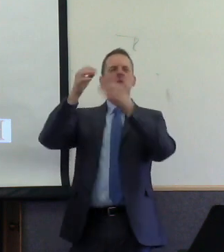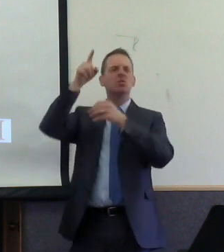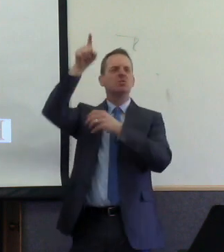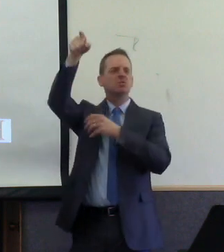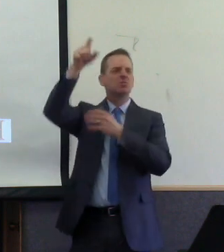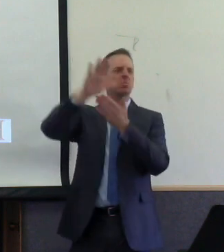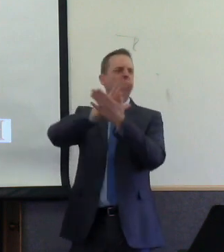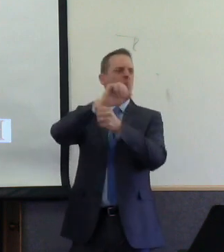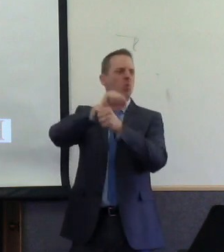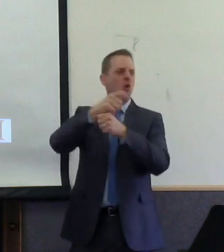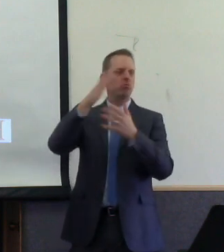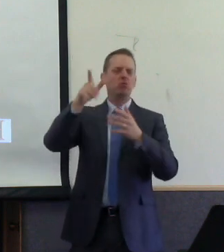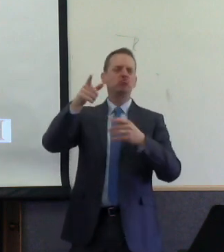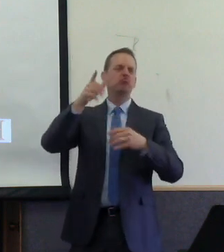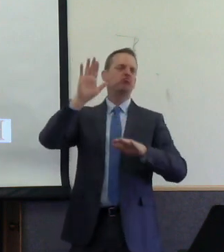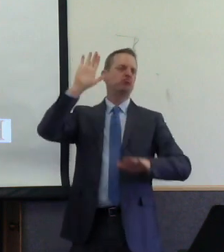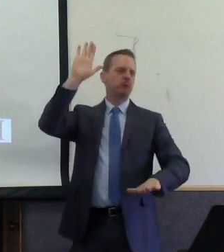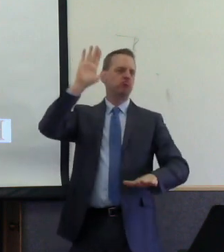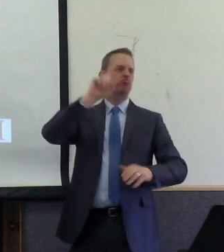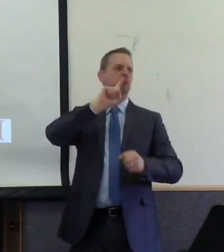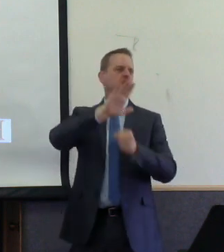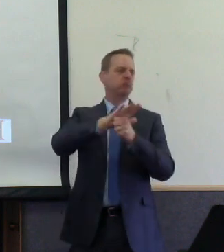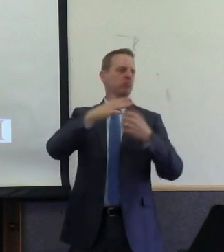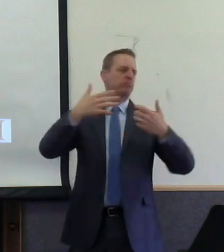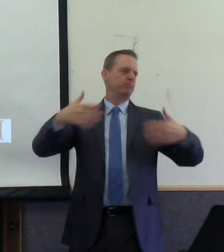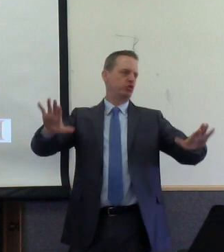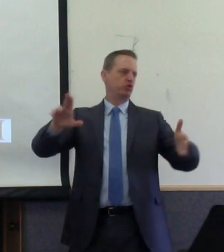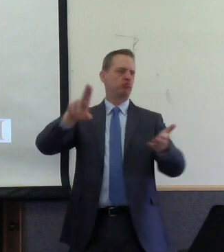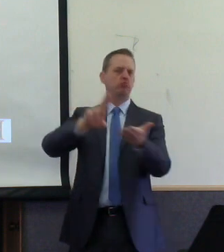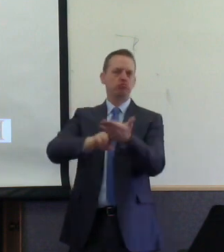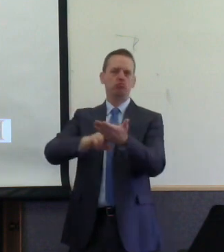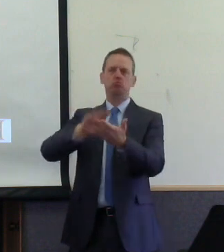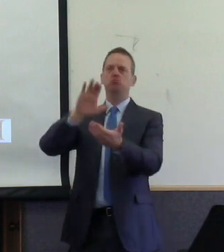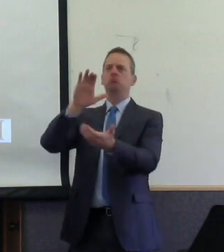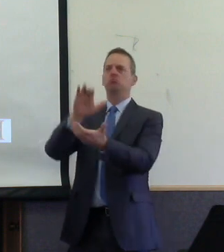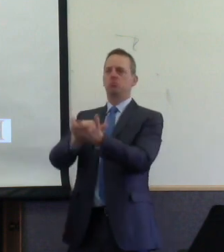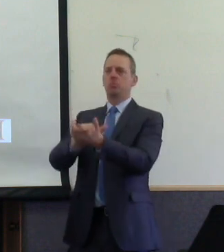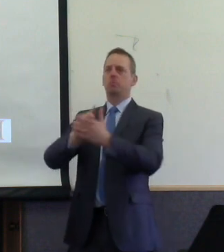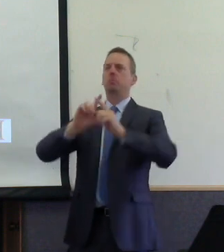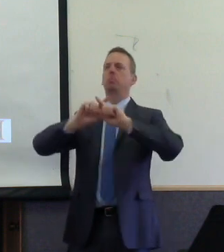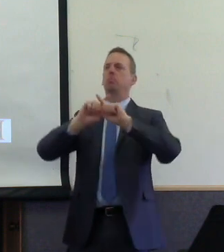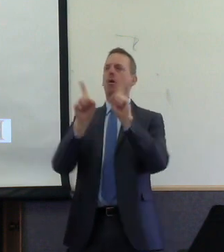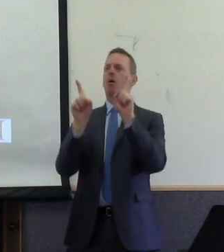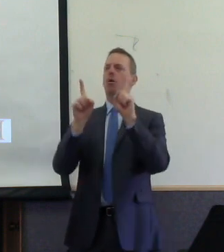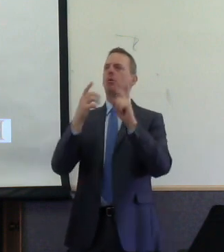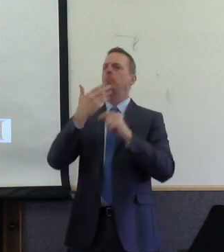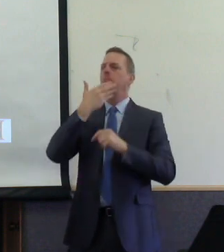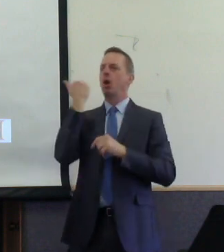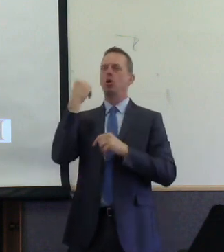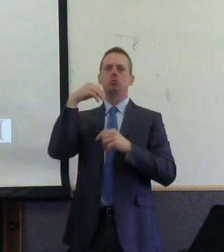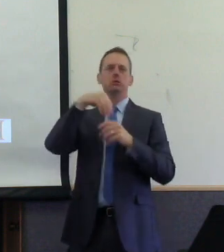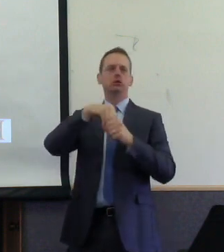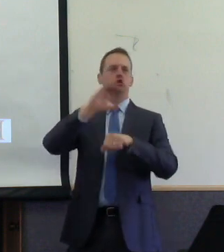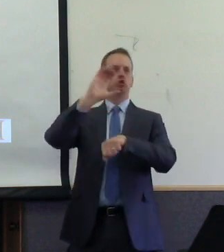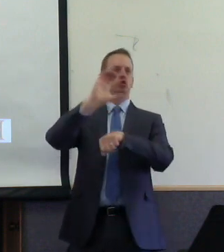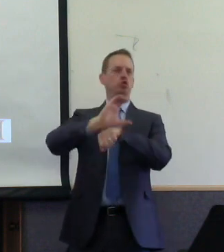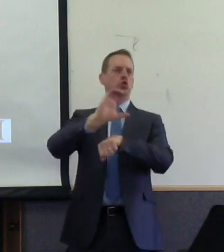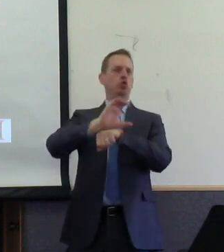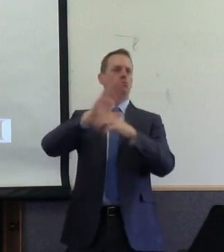But two of them want to address it at the pews. I want to put it off, they both got an audible paper. There's